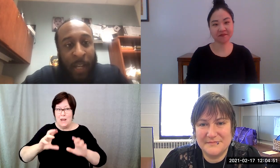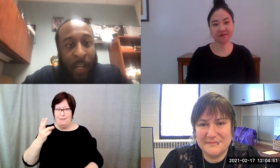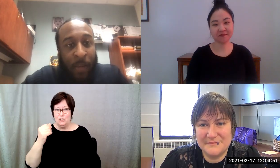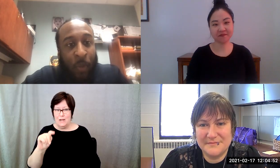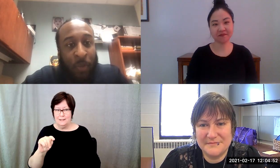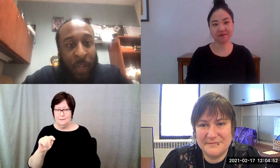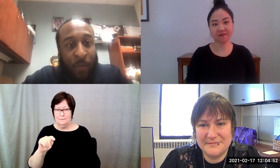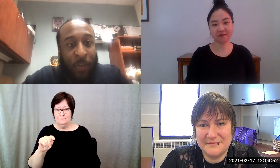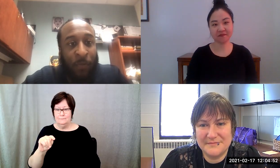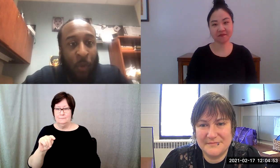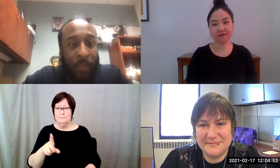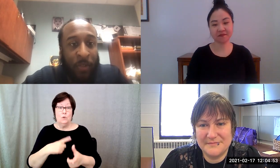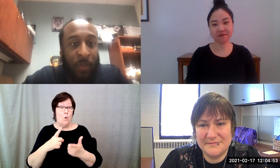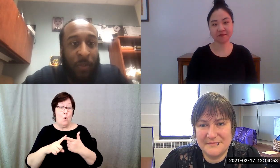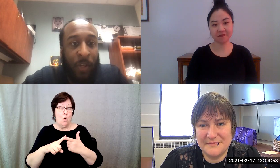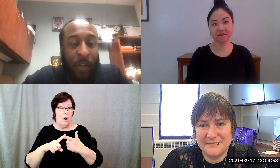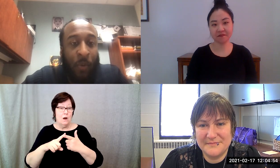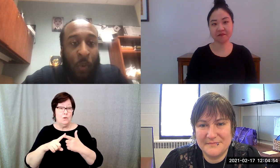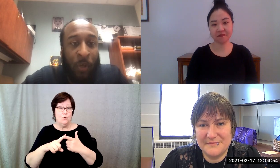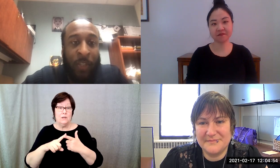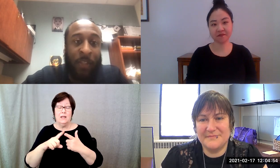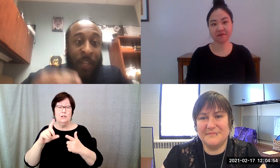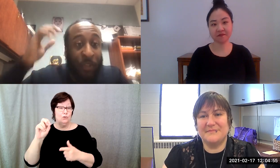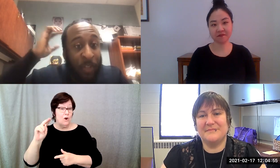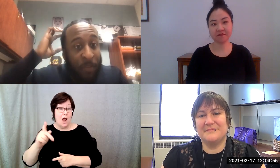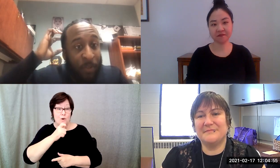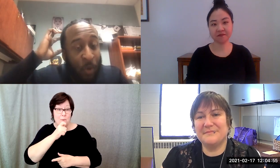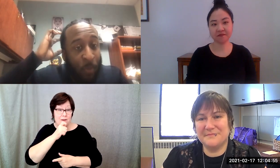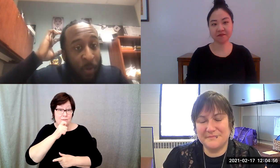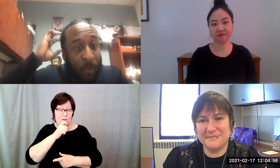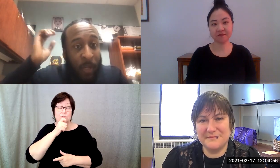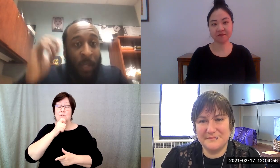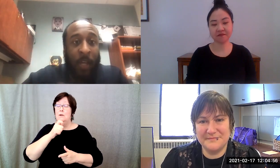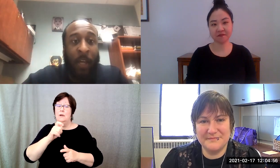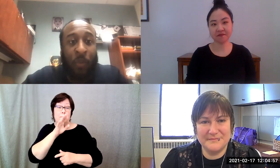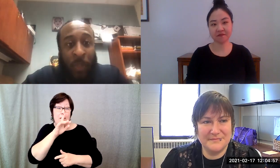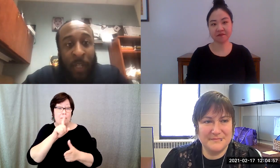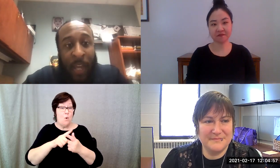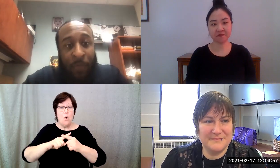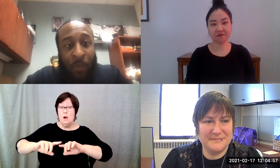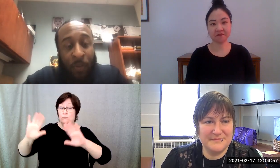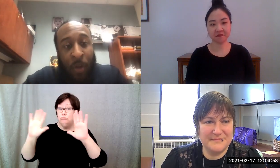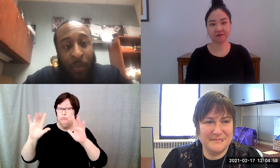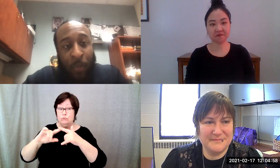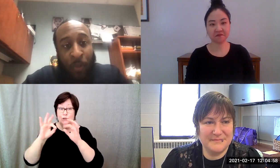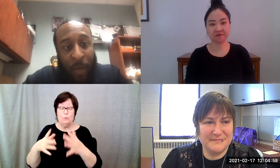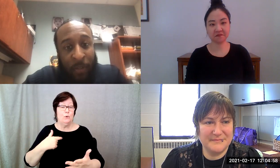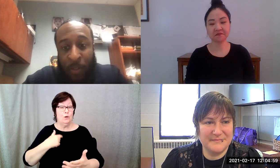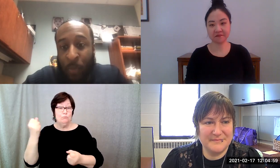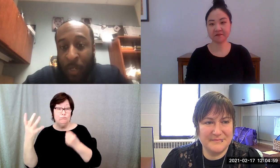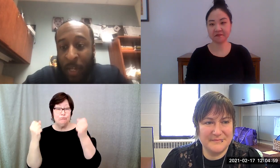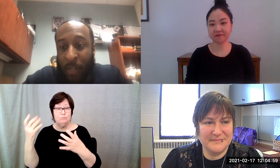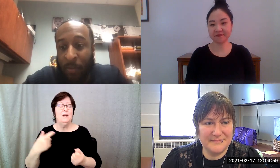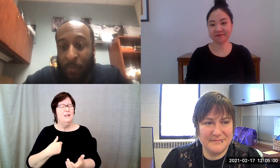or unmute yourself in voice or get the attention of the interpreter so we can have your thoughts and